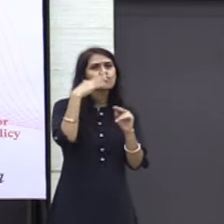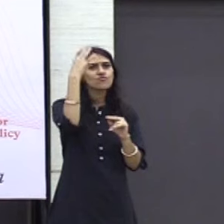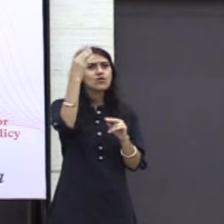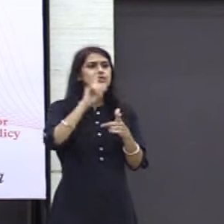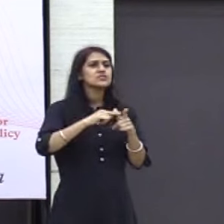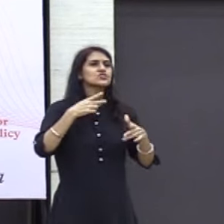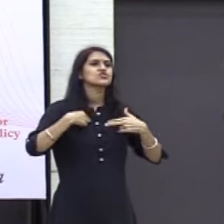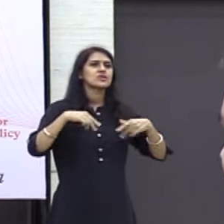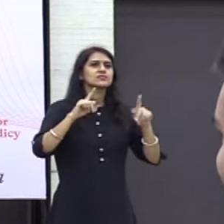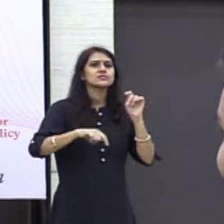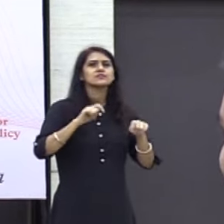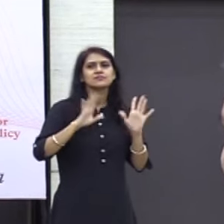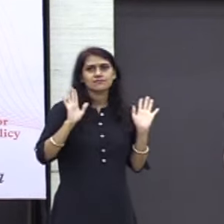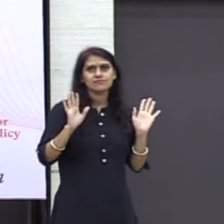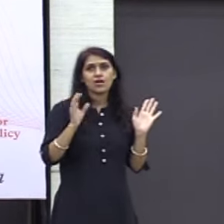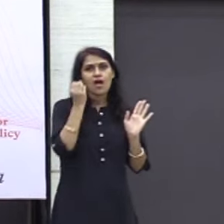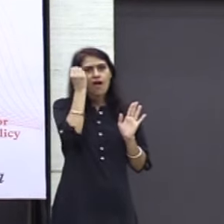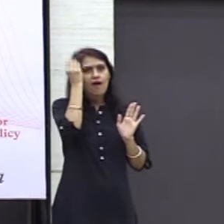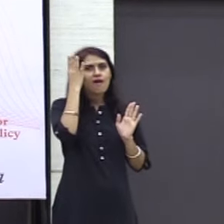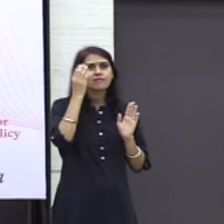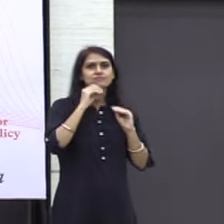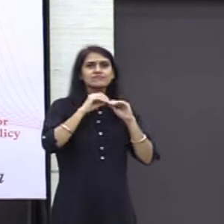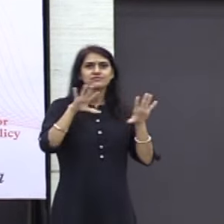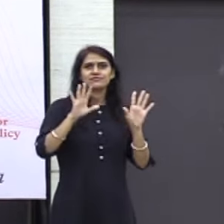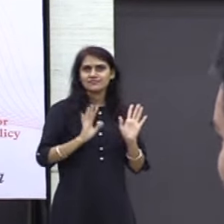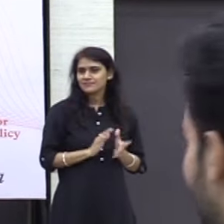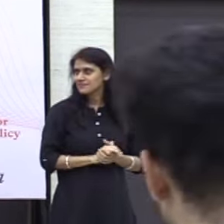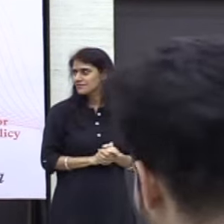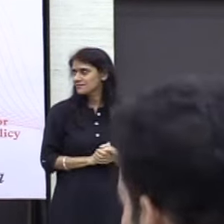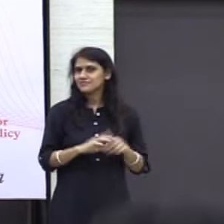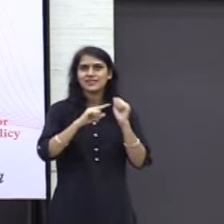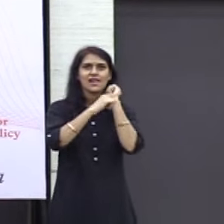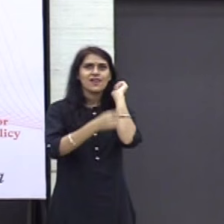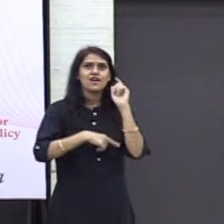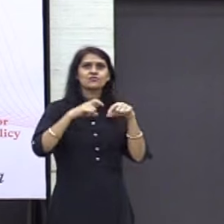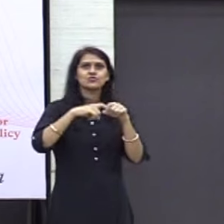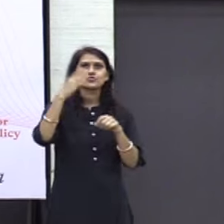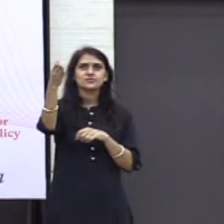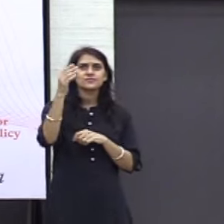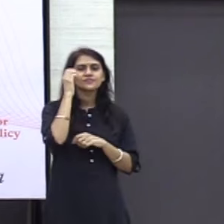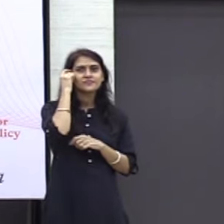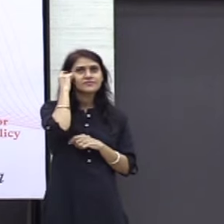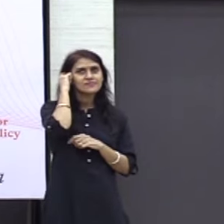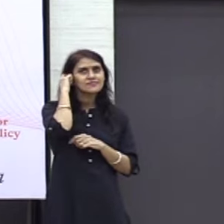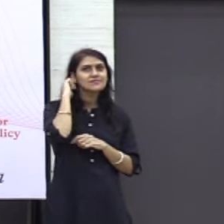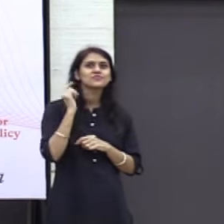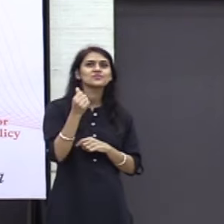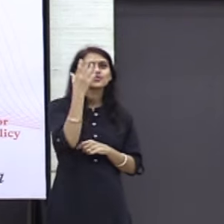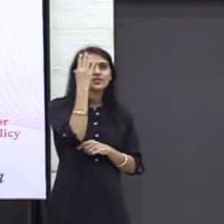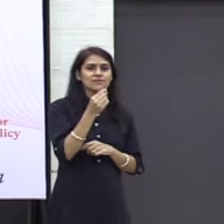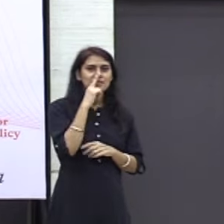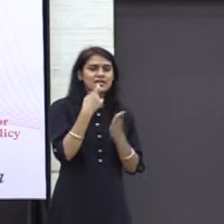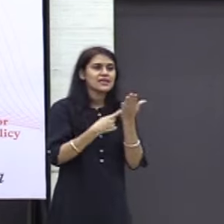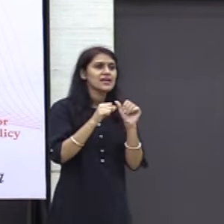judges who believe in the rule of law. Last question here. Good evening, sir. My name is Yakshana